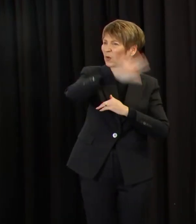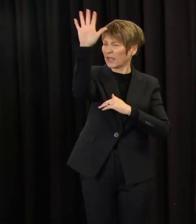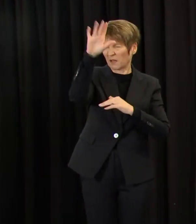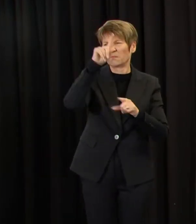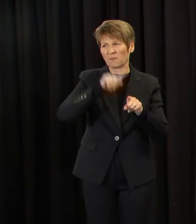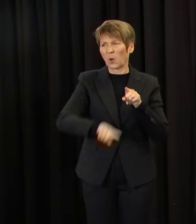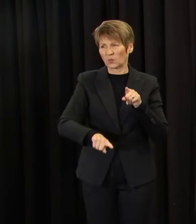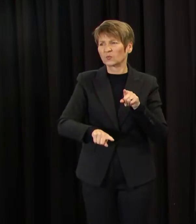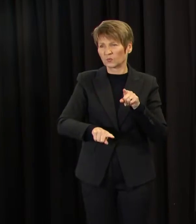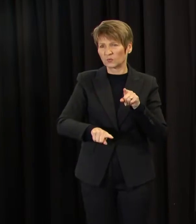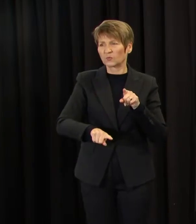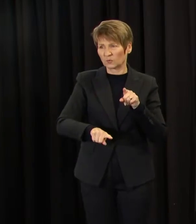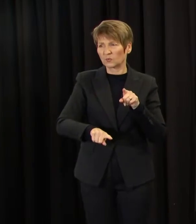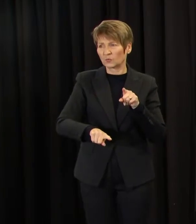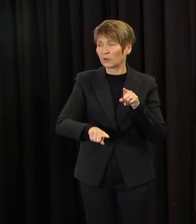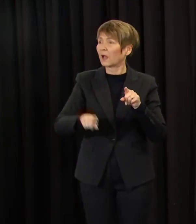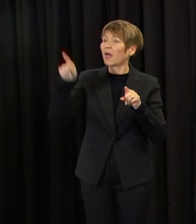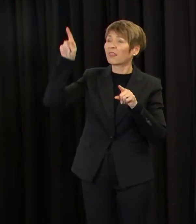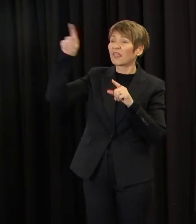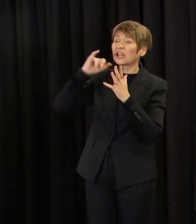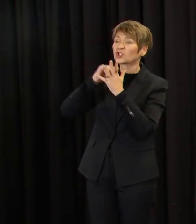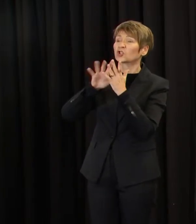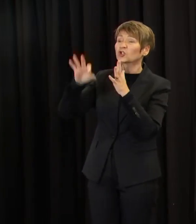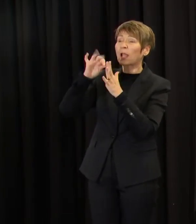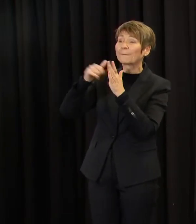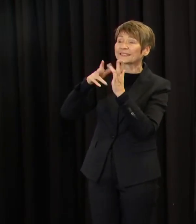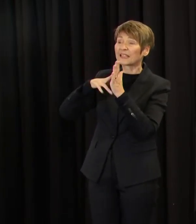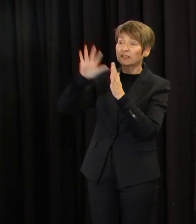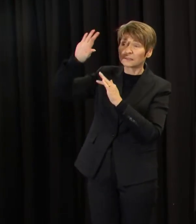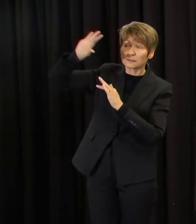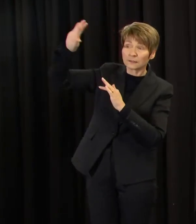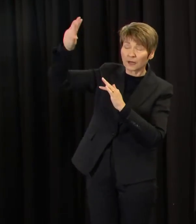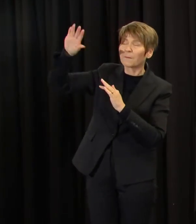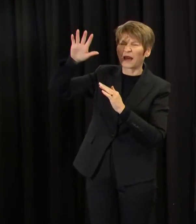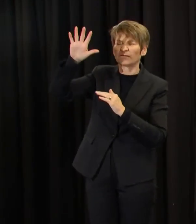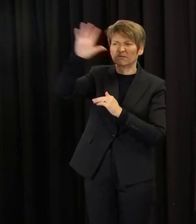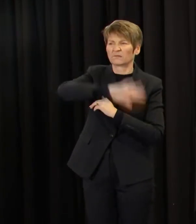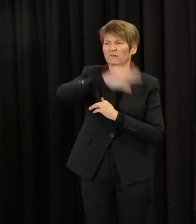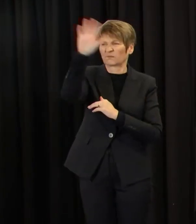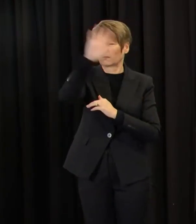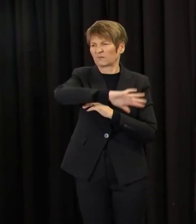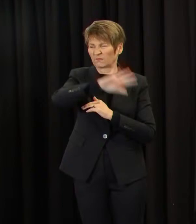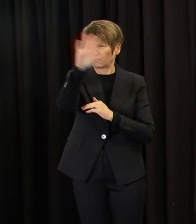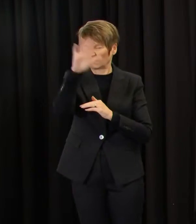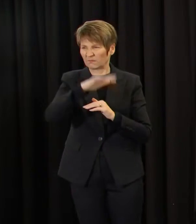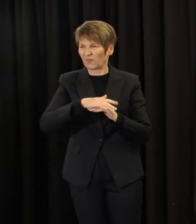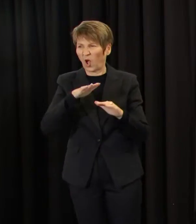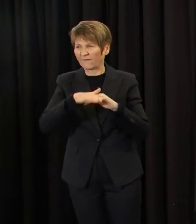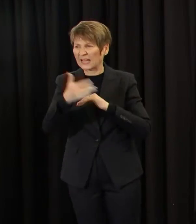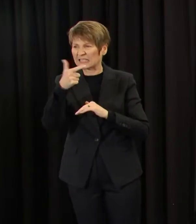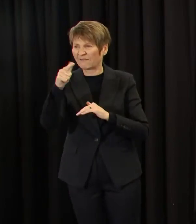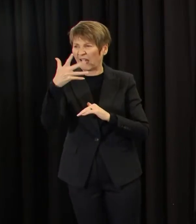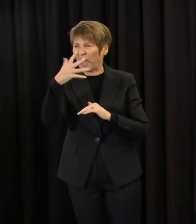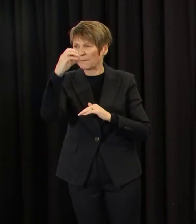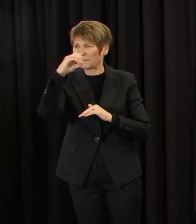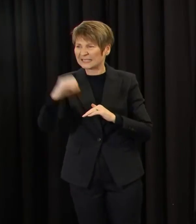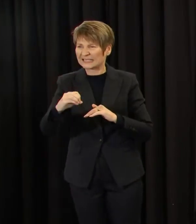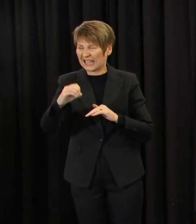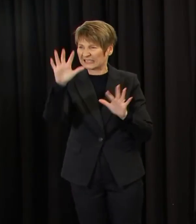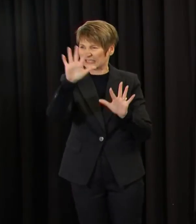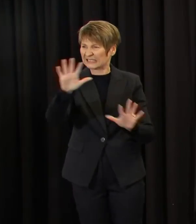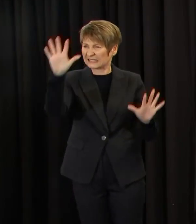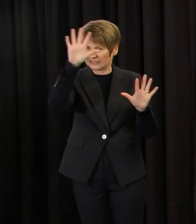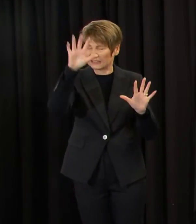concentration of cases we have outside of the Shepparton area. We think and we know there are multiple chains of transmission taking place that give us those